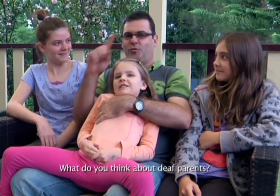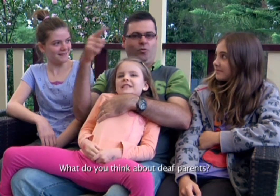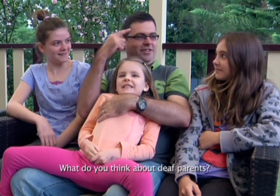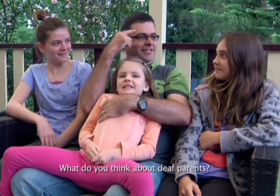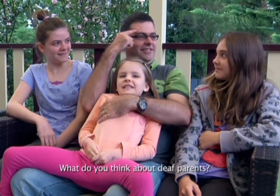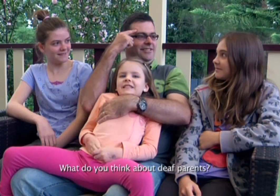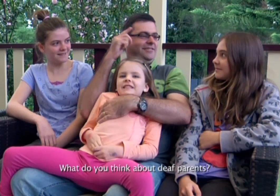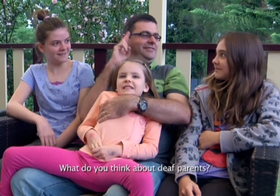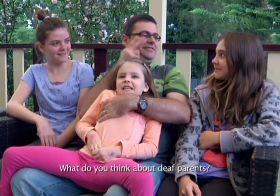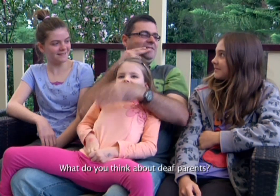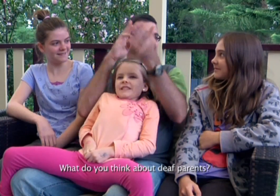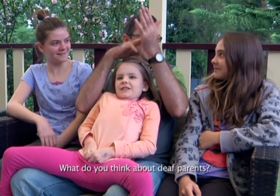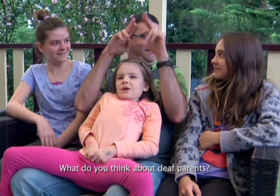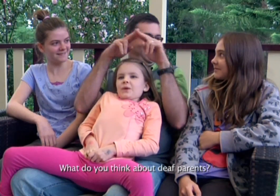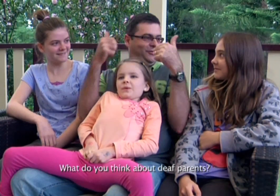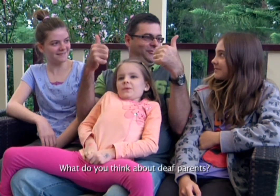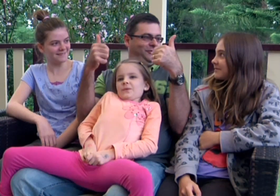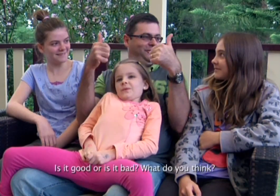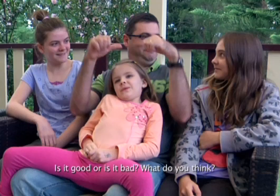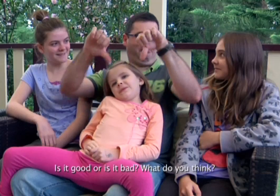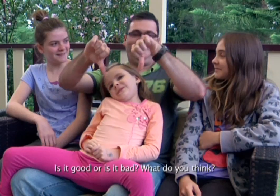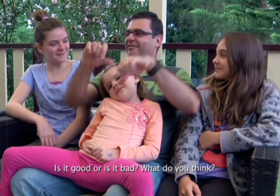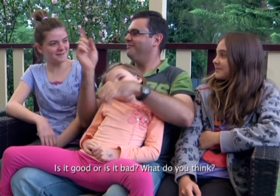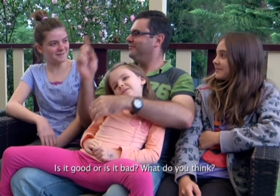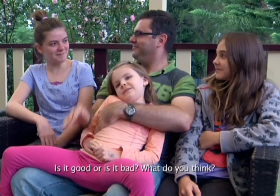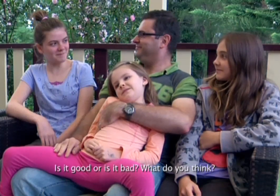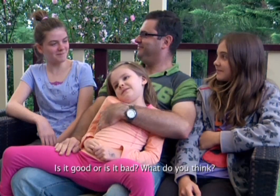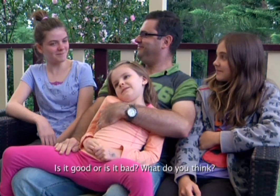What do you think about deaf parents? Is it good or is it bad? What do you think?